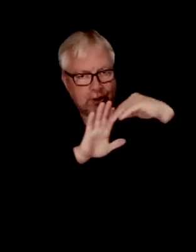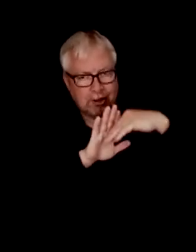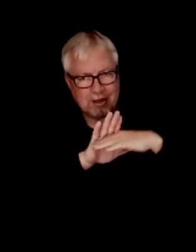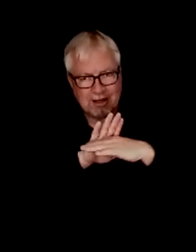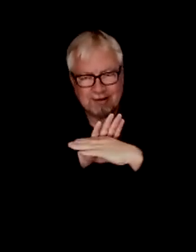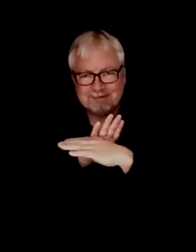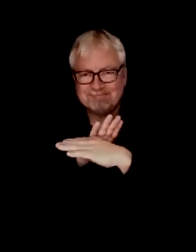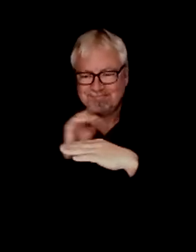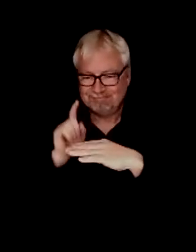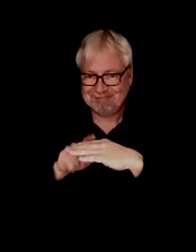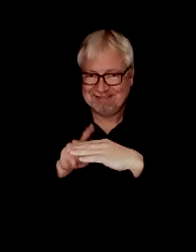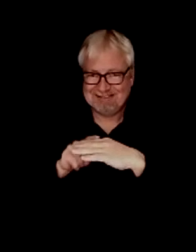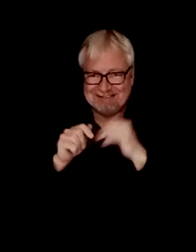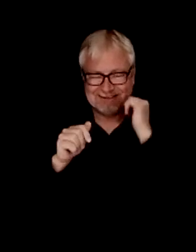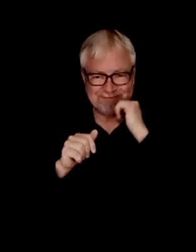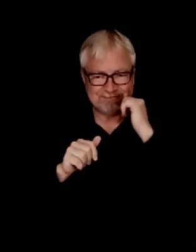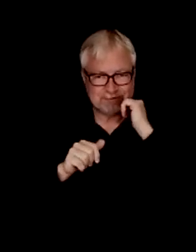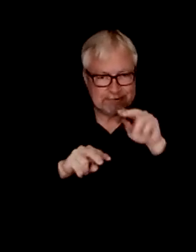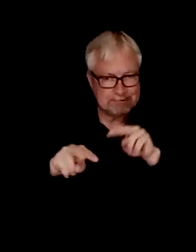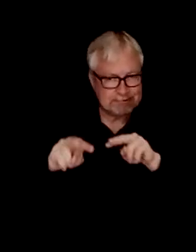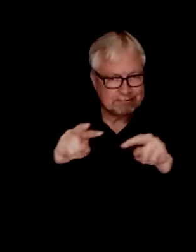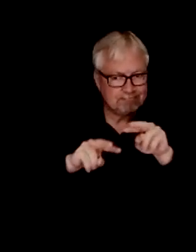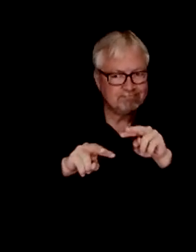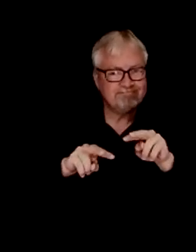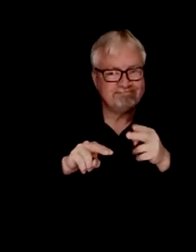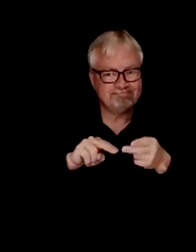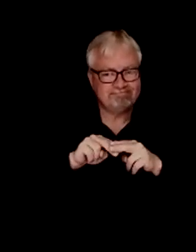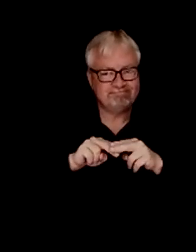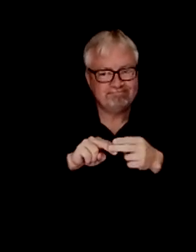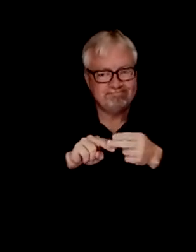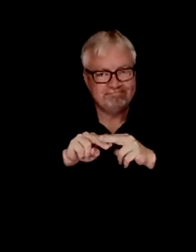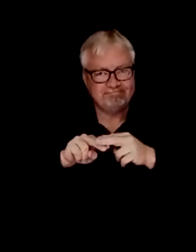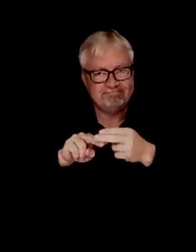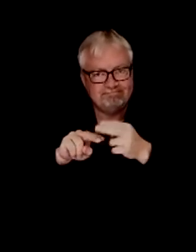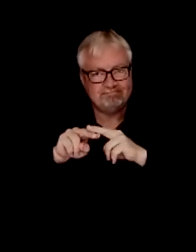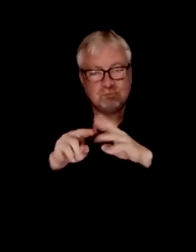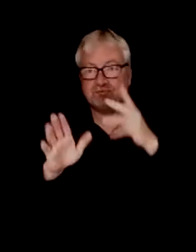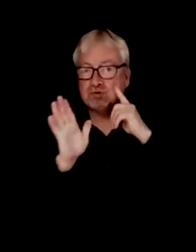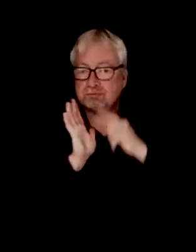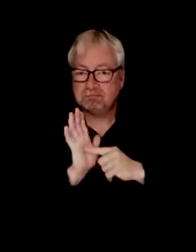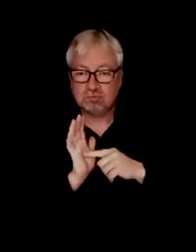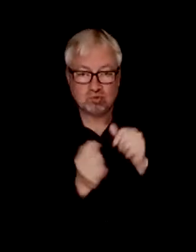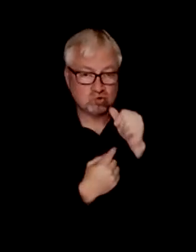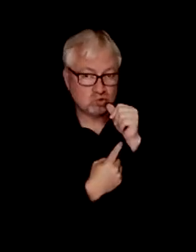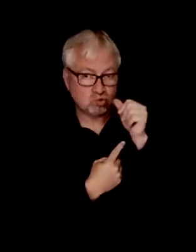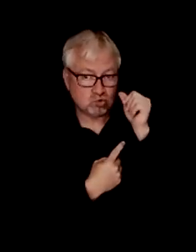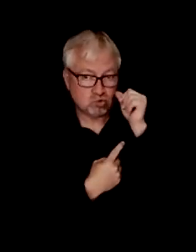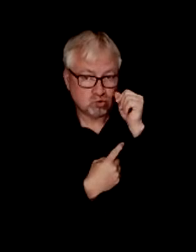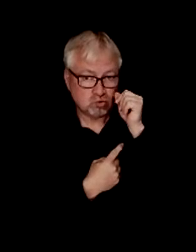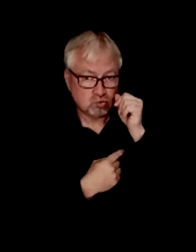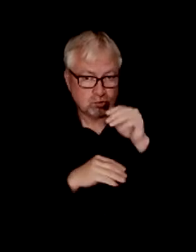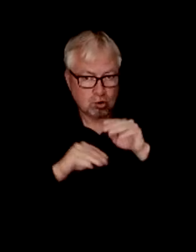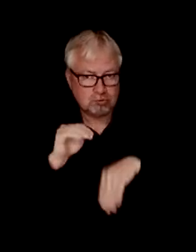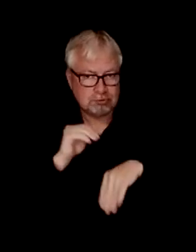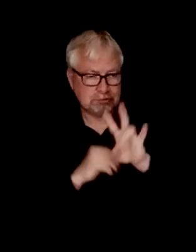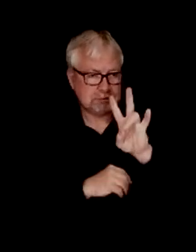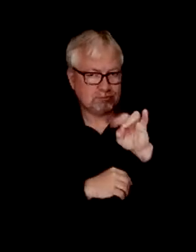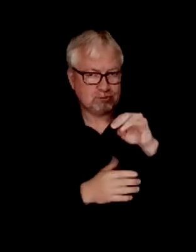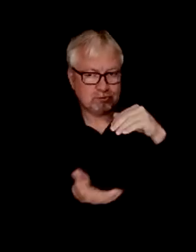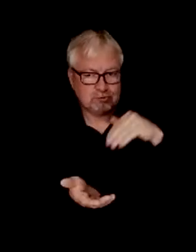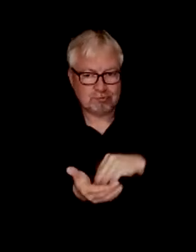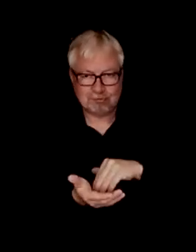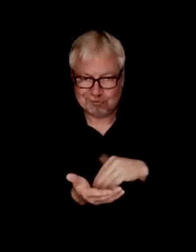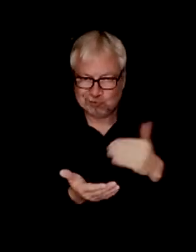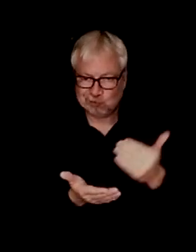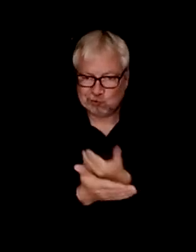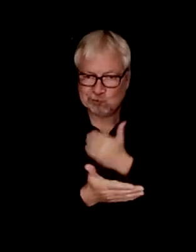At yesterday's, for example, was just under 70,000 new cases and 929 deaths.